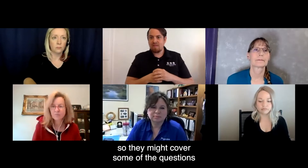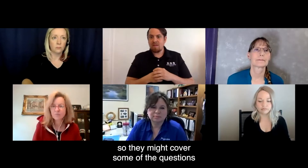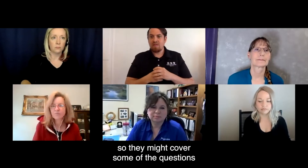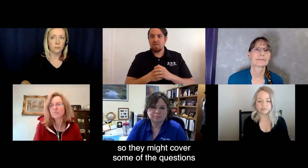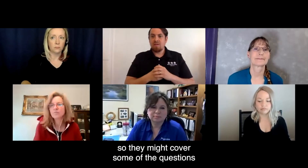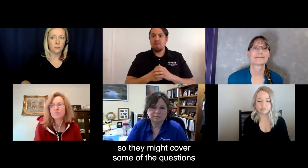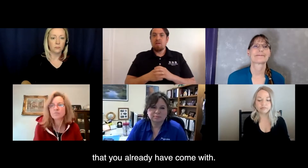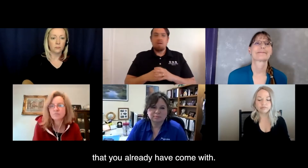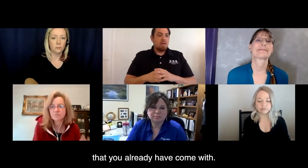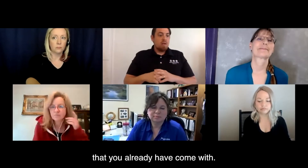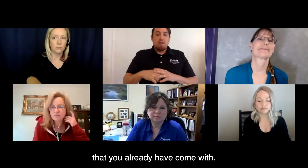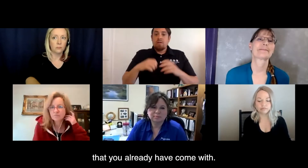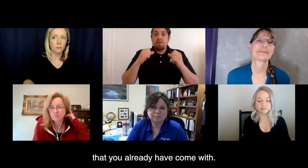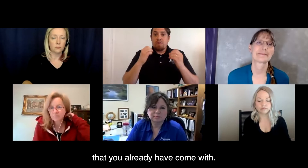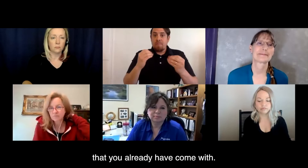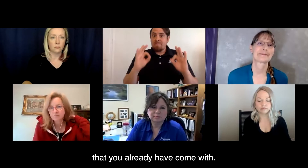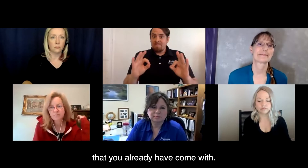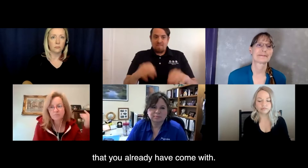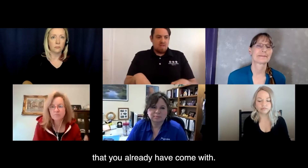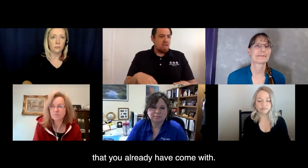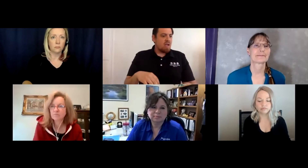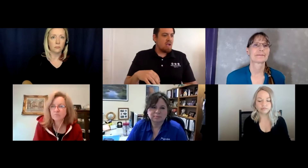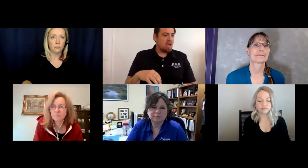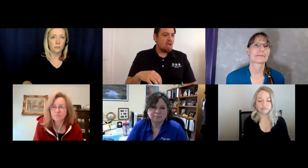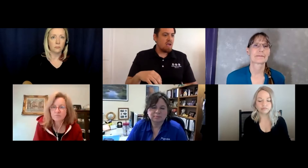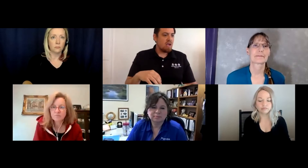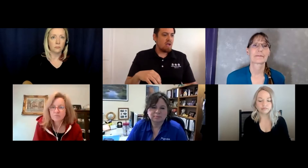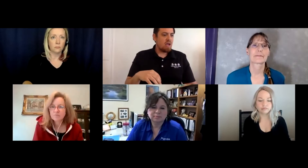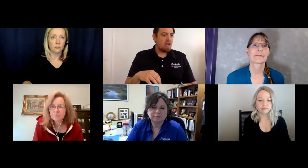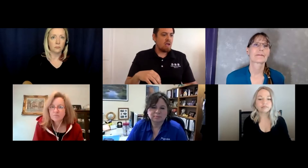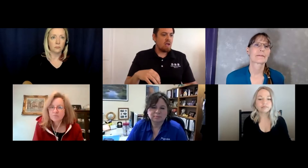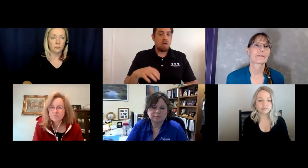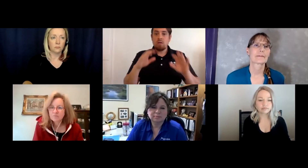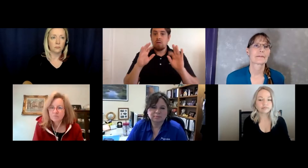might cover some of the questions that you already have come with.